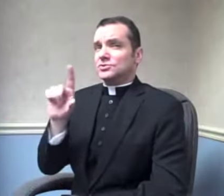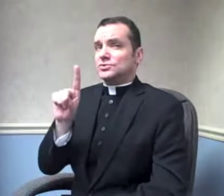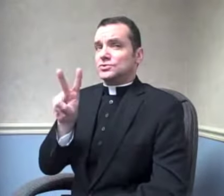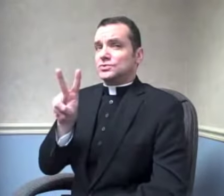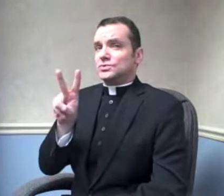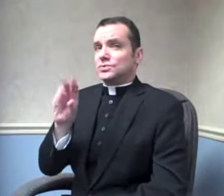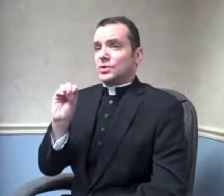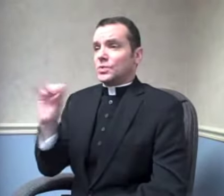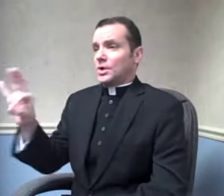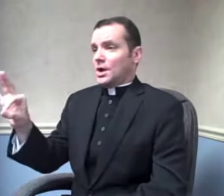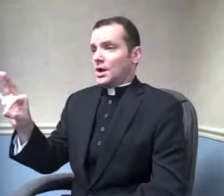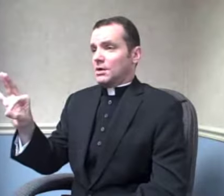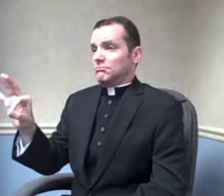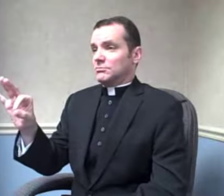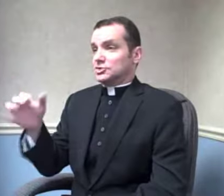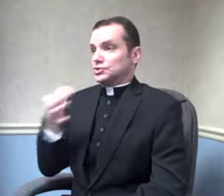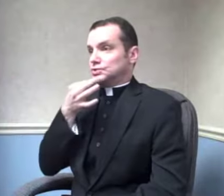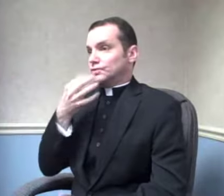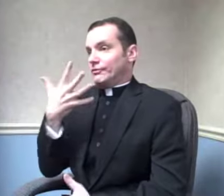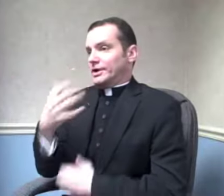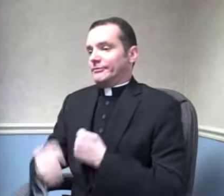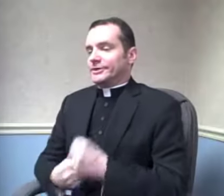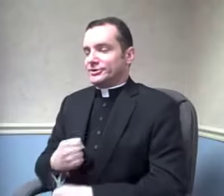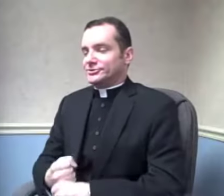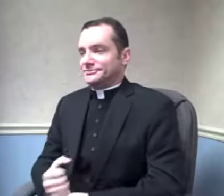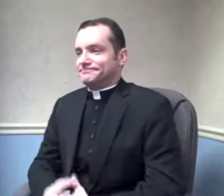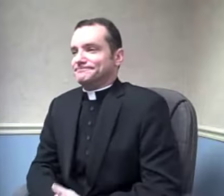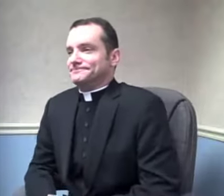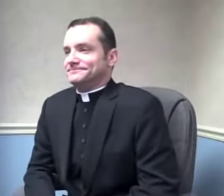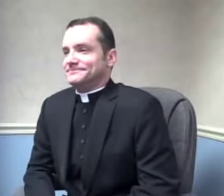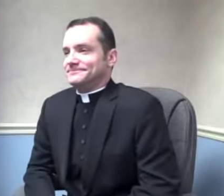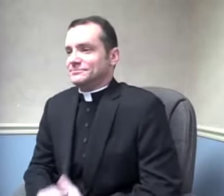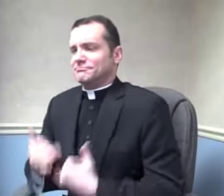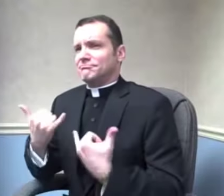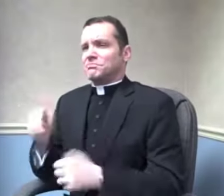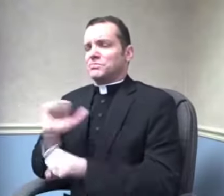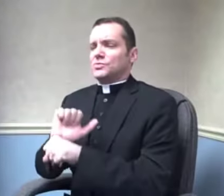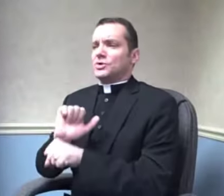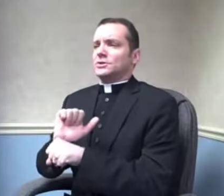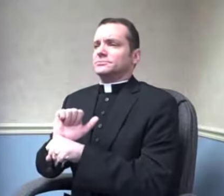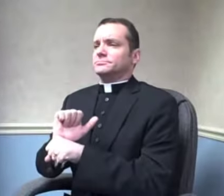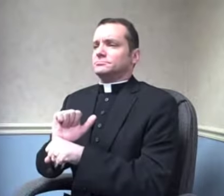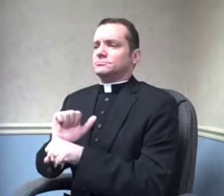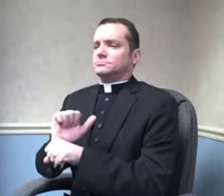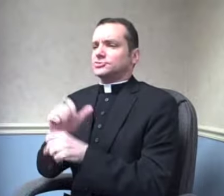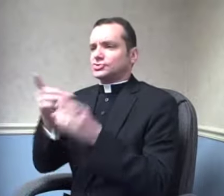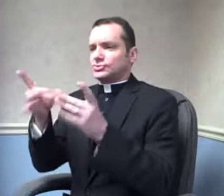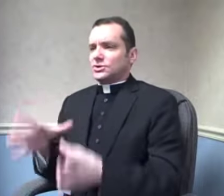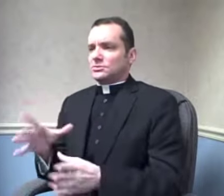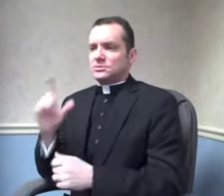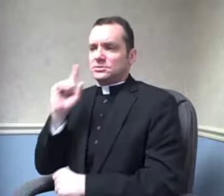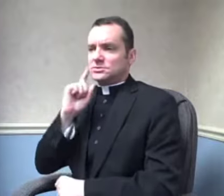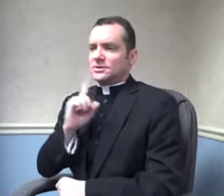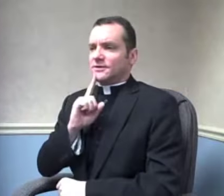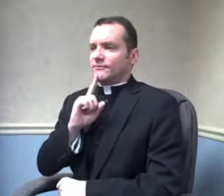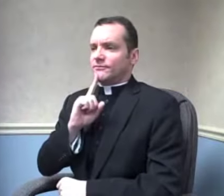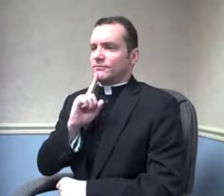I've been here since 2009, so pretty soon it'll be 5 years. And now I'm working as